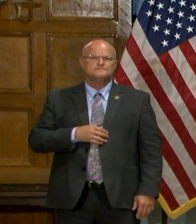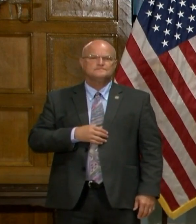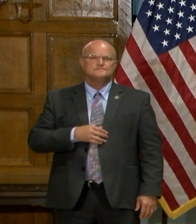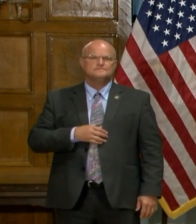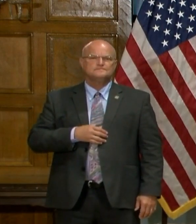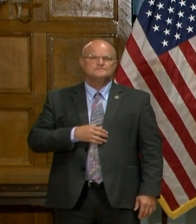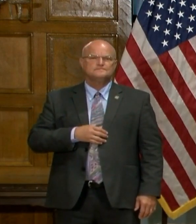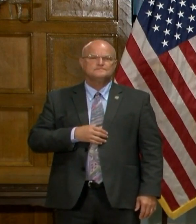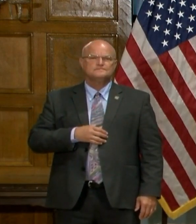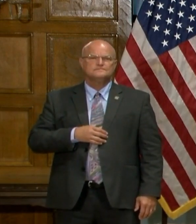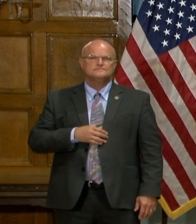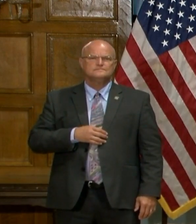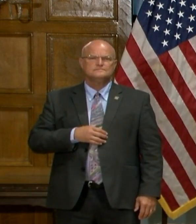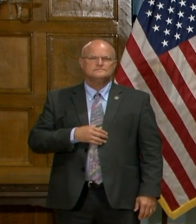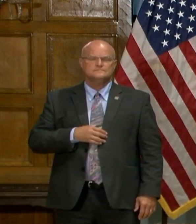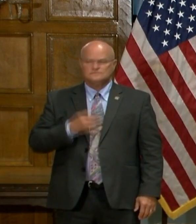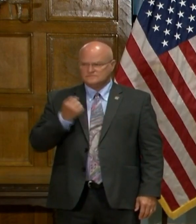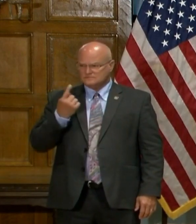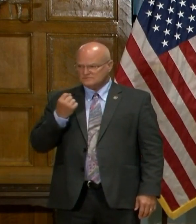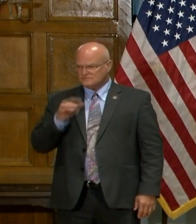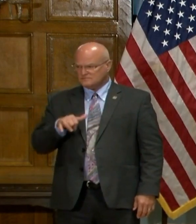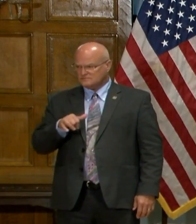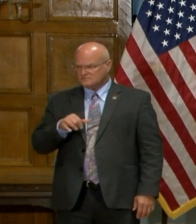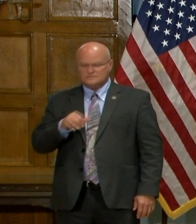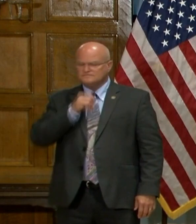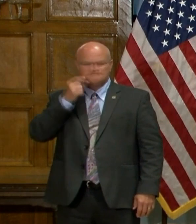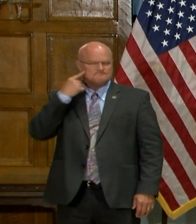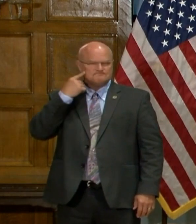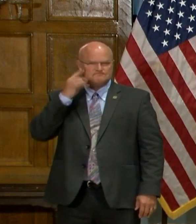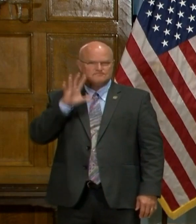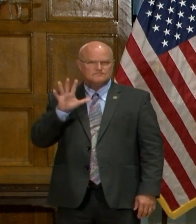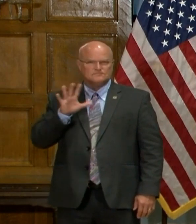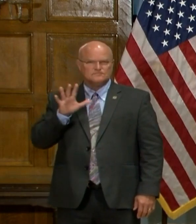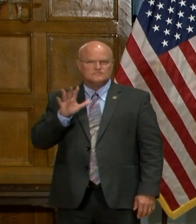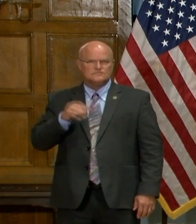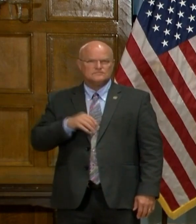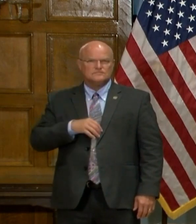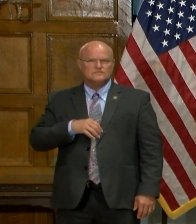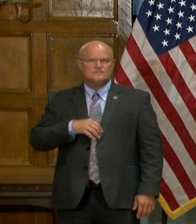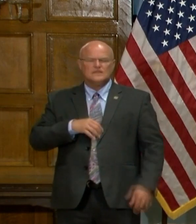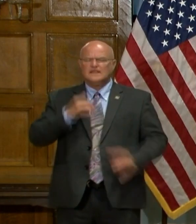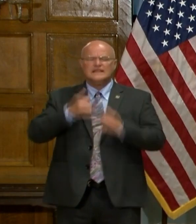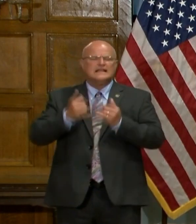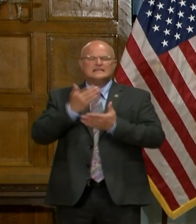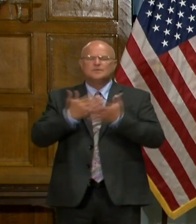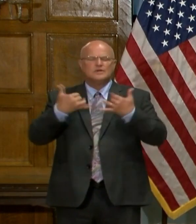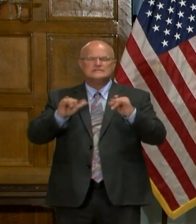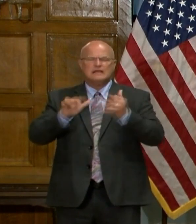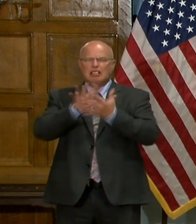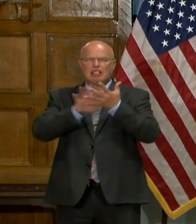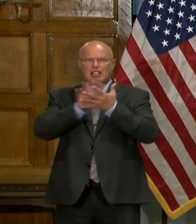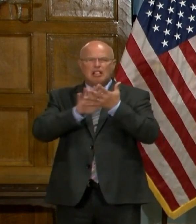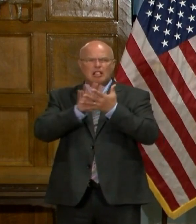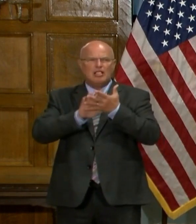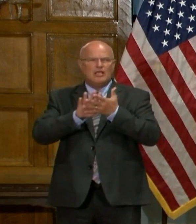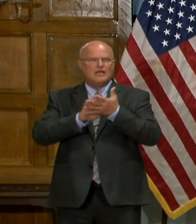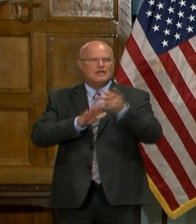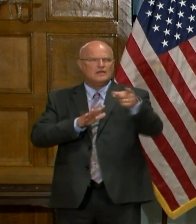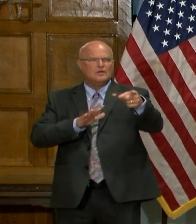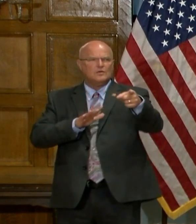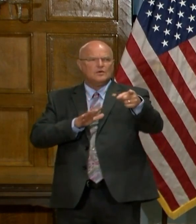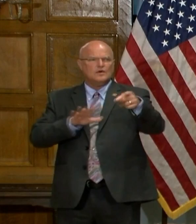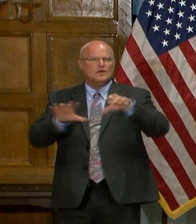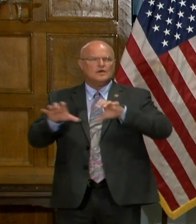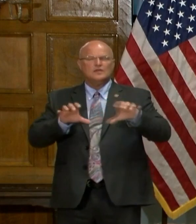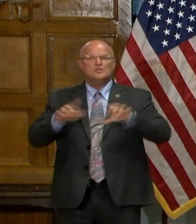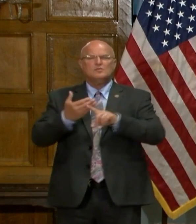Yeah. Did you get that, Dr. Smith? No, I didn't hear the question. Yeah, the last part still sort of... What they can